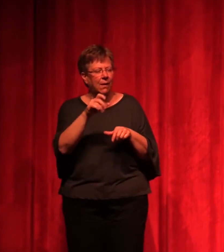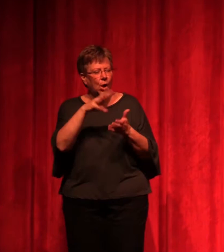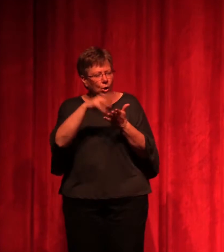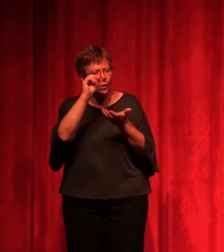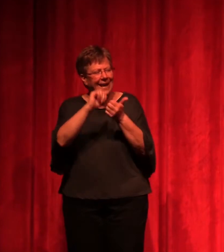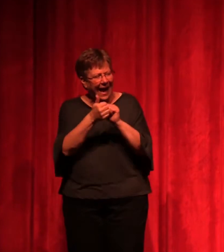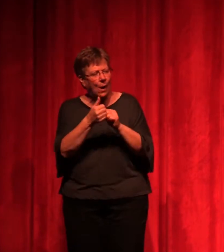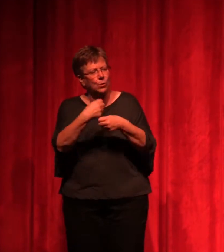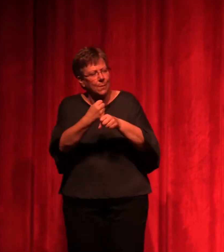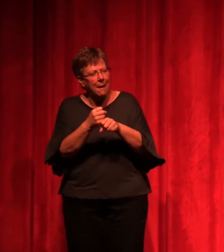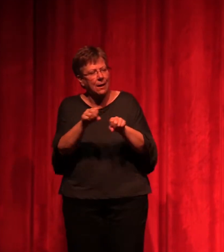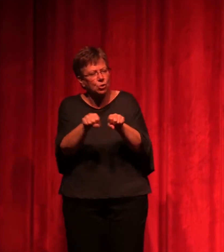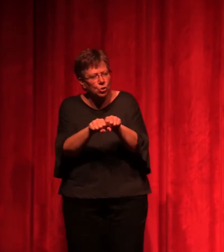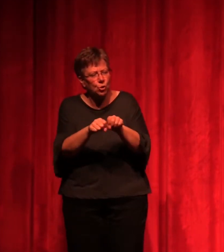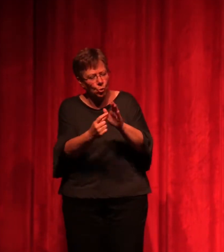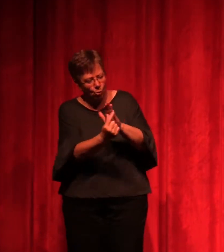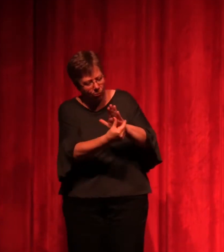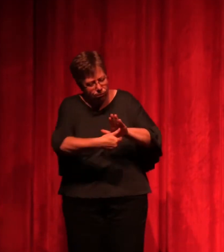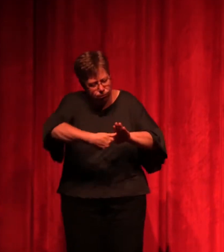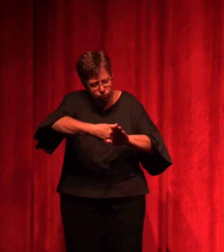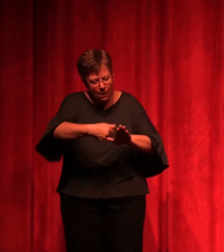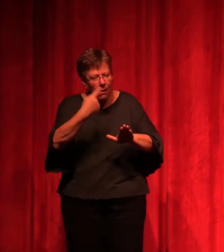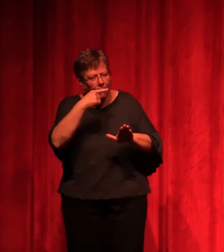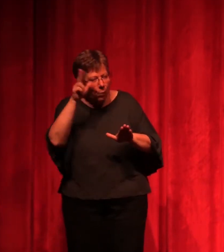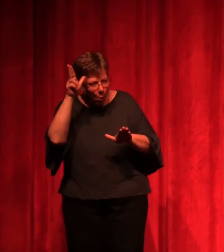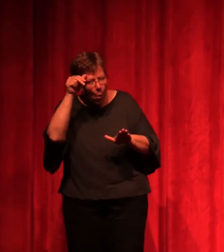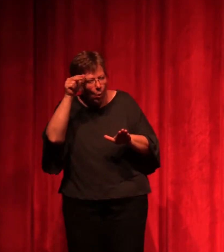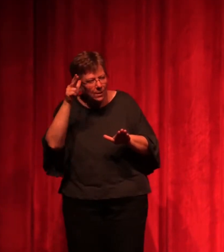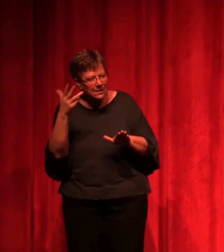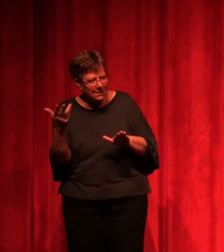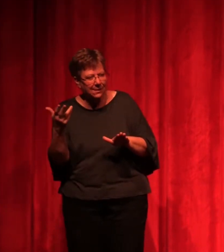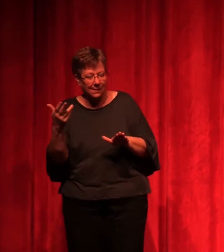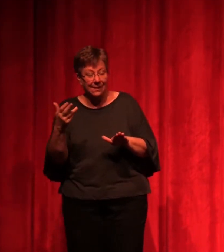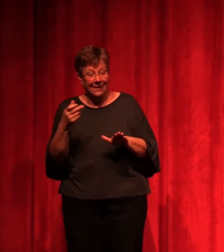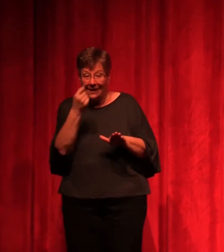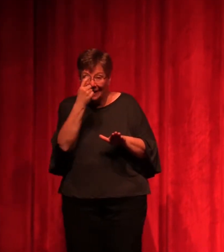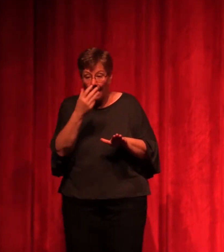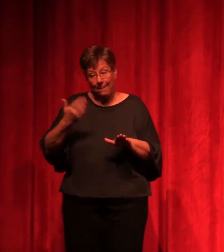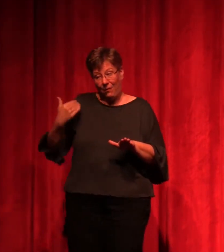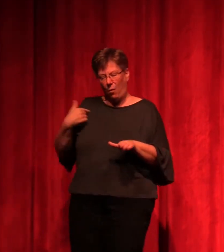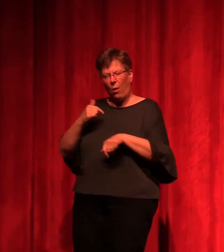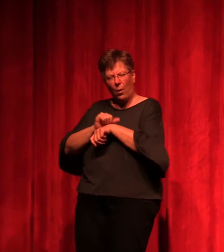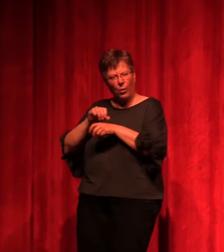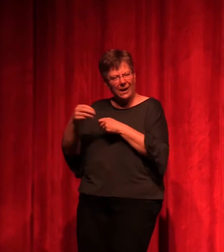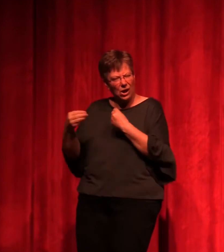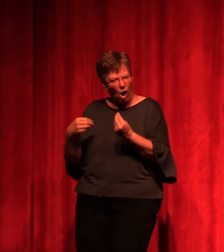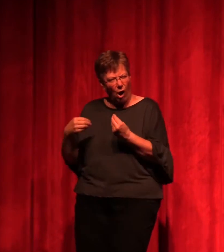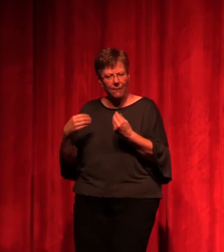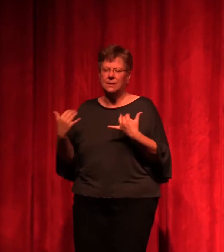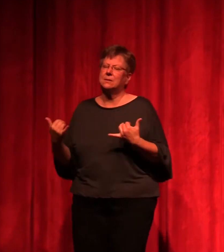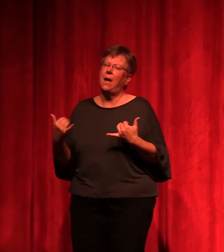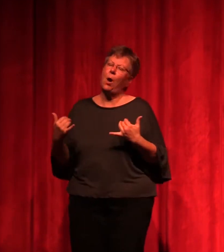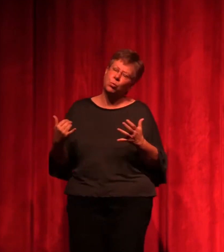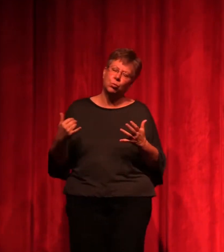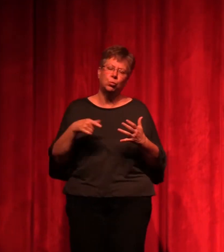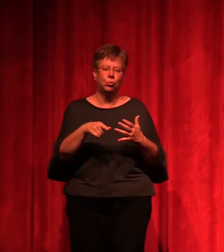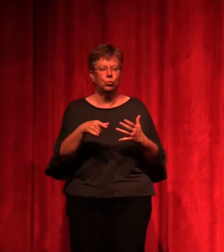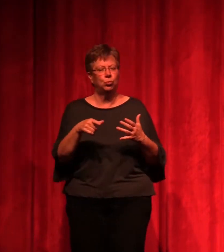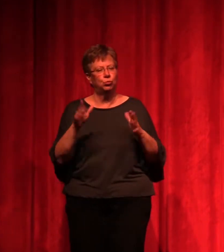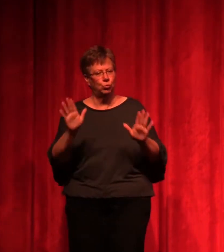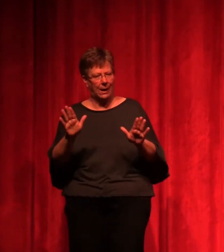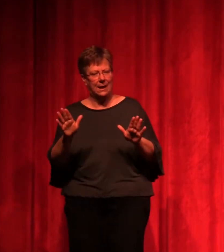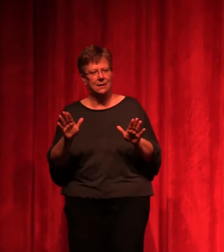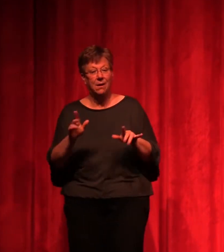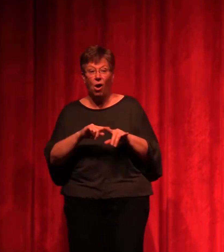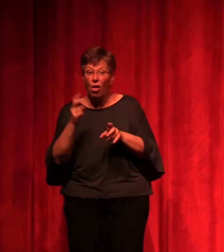was great. It was the antidote. I'd spent the last couple of years in an office or behind a computer, and this was great. The hard part for me